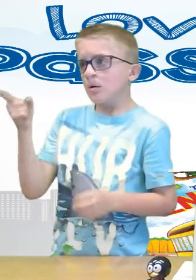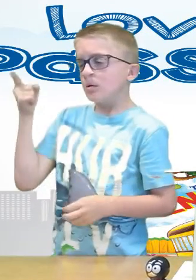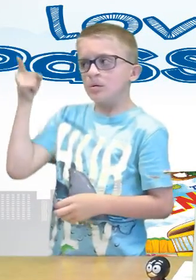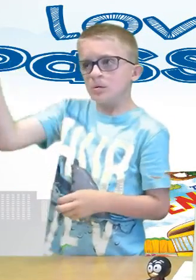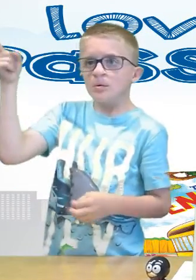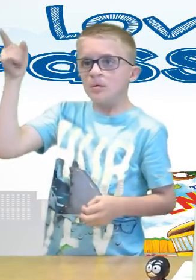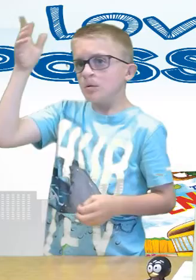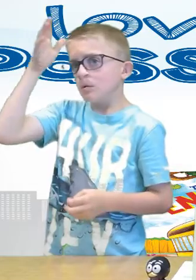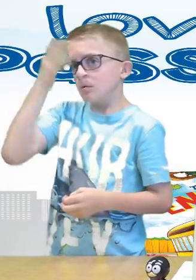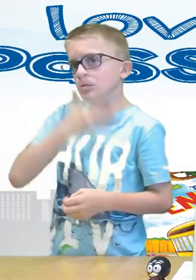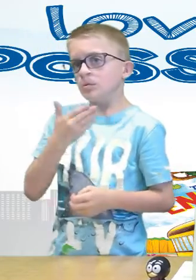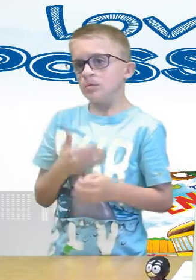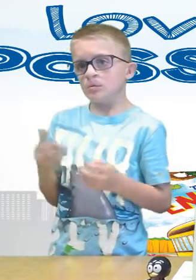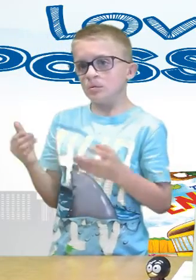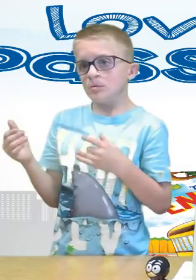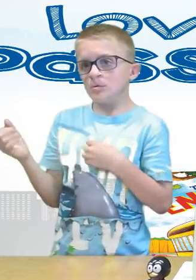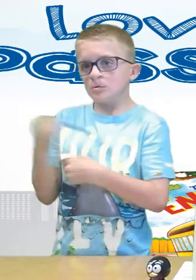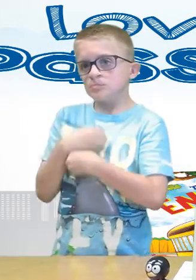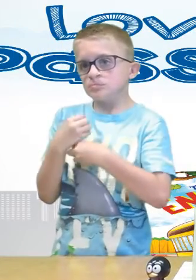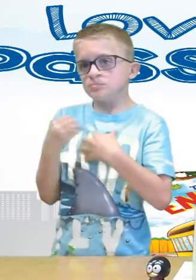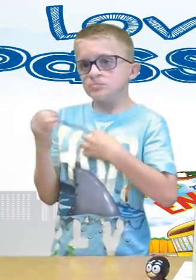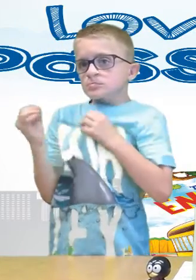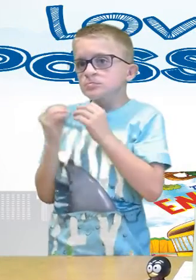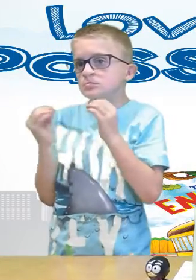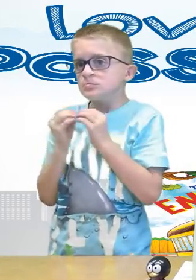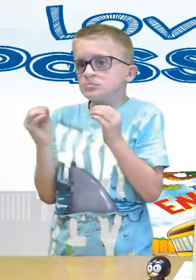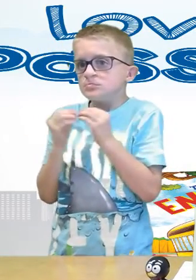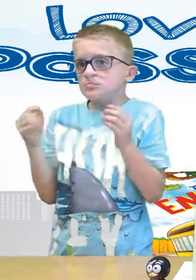For more details, the main office.